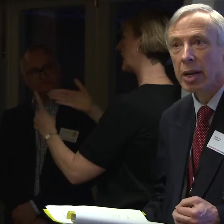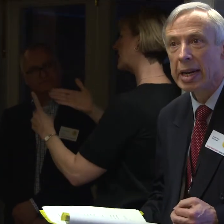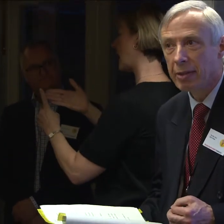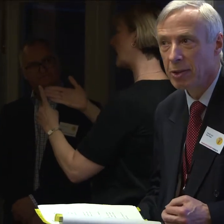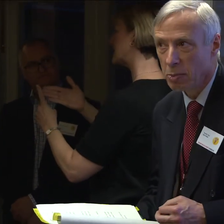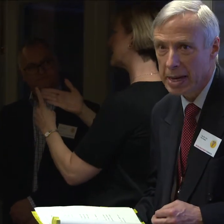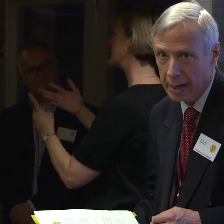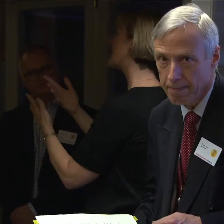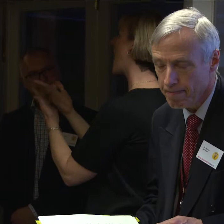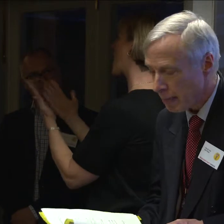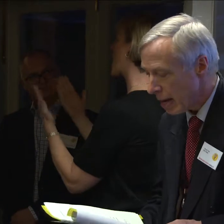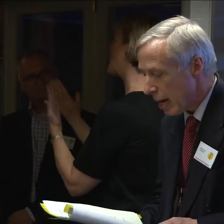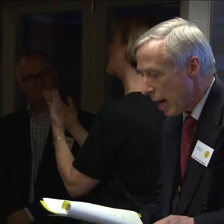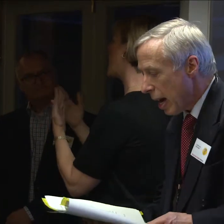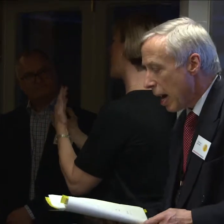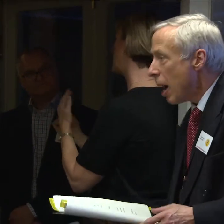more needs to be done.